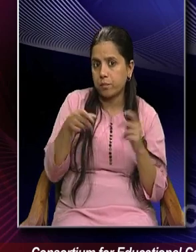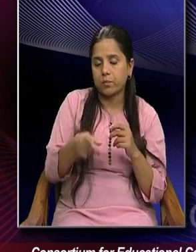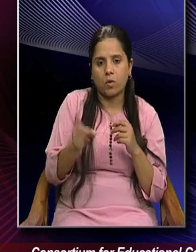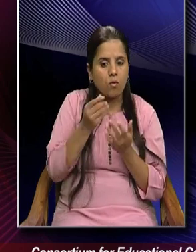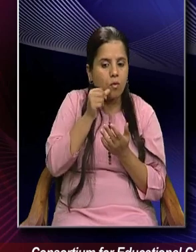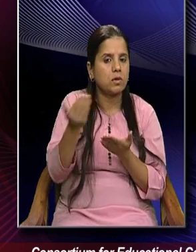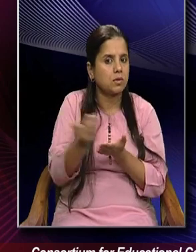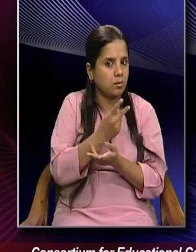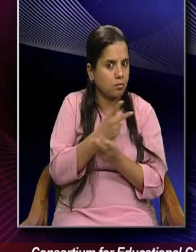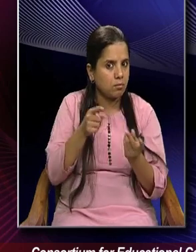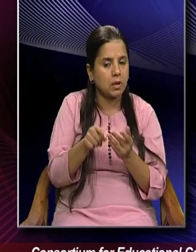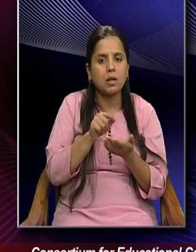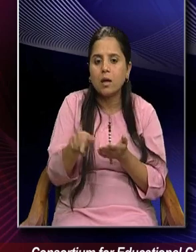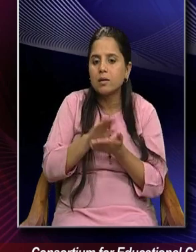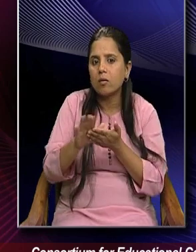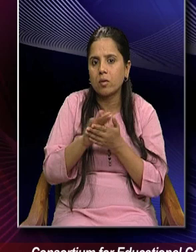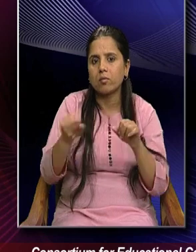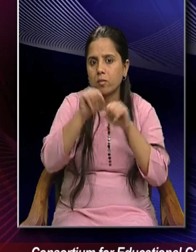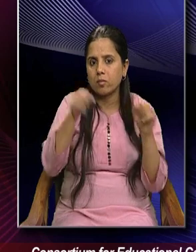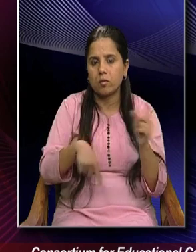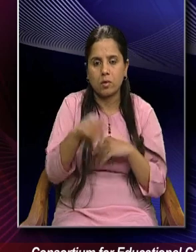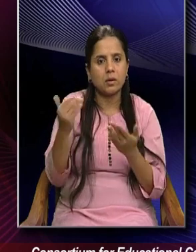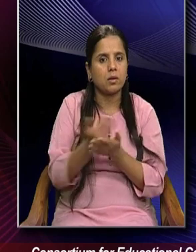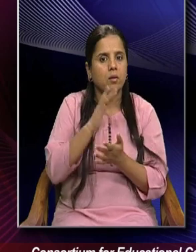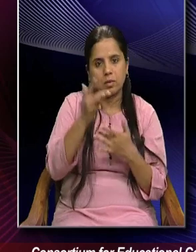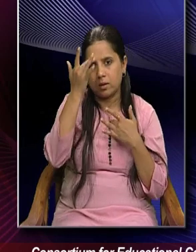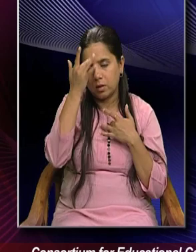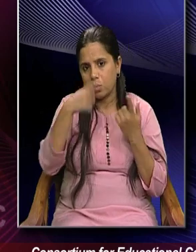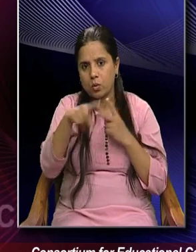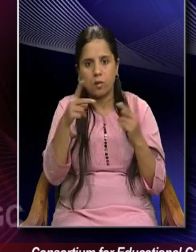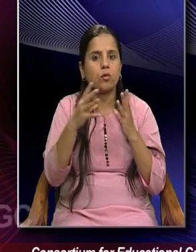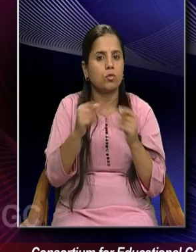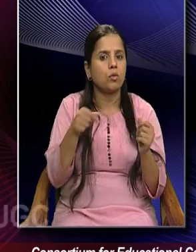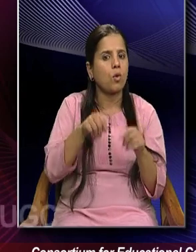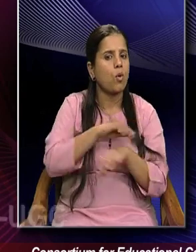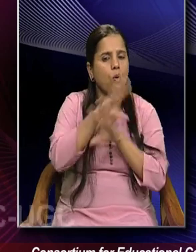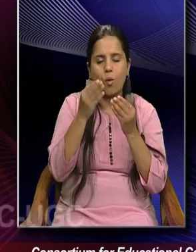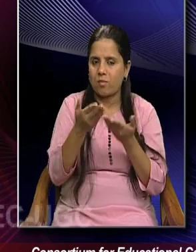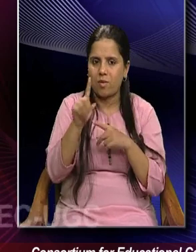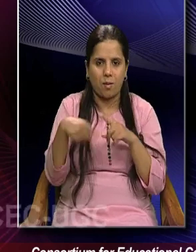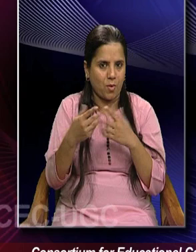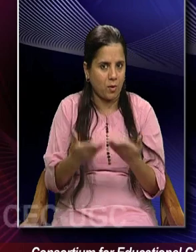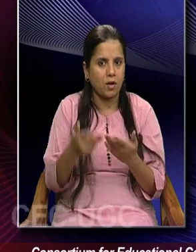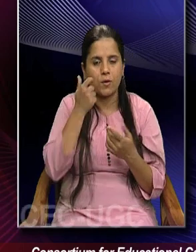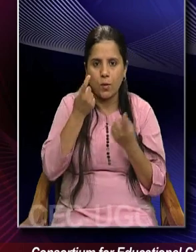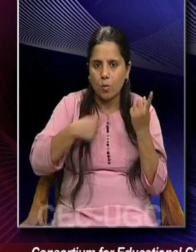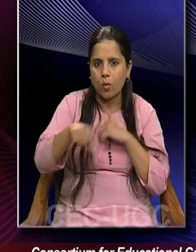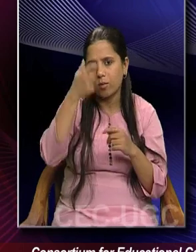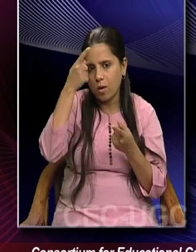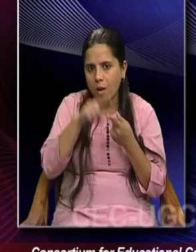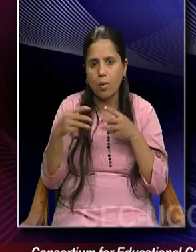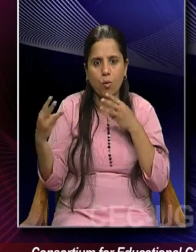restoring water and sanitation systems to prevent disease outbreaks. So, this is all about the humanitarian